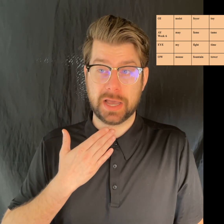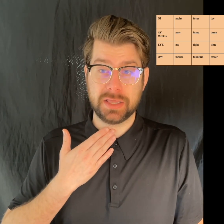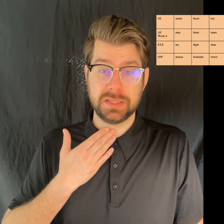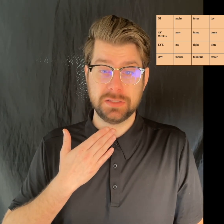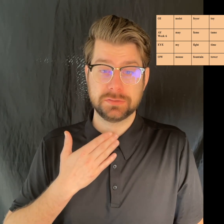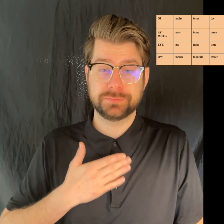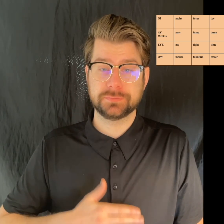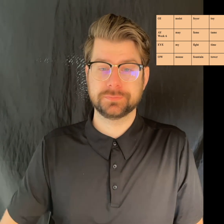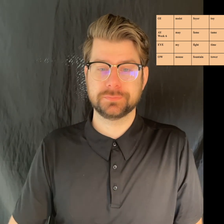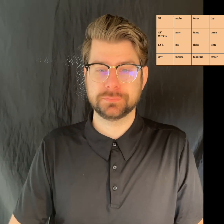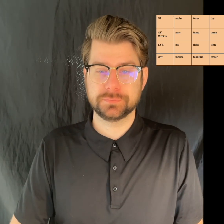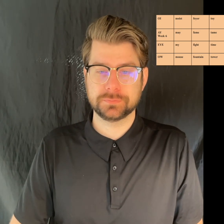thy,